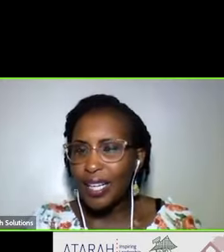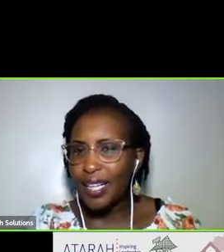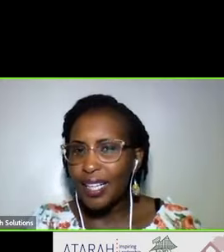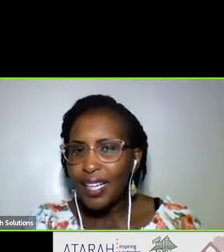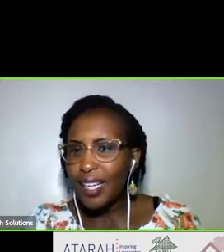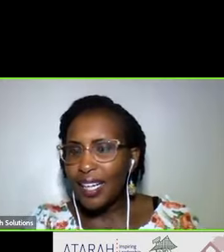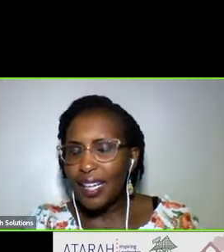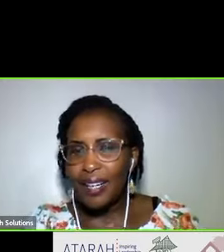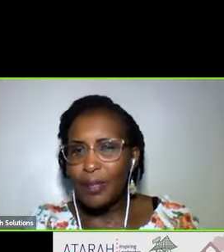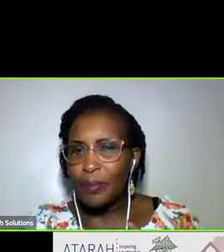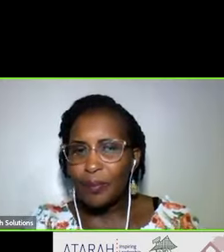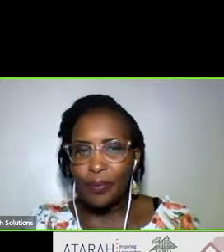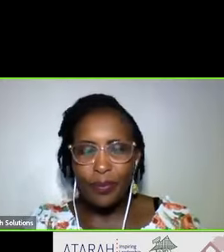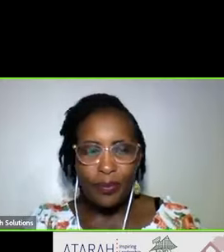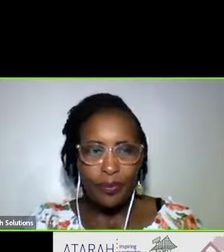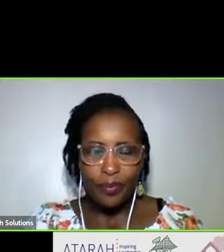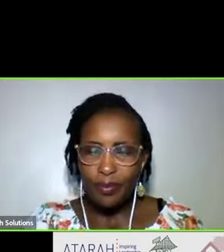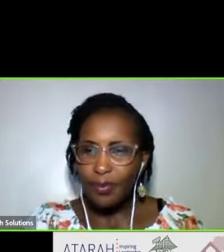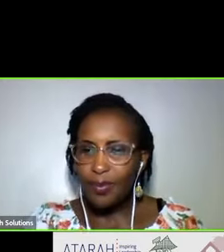in Rwanda.